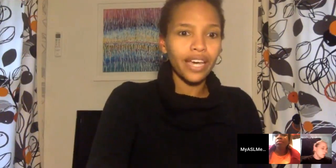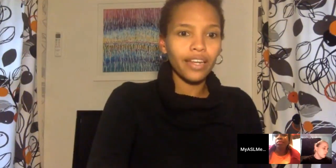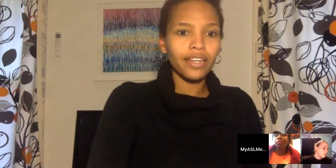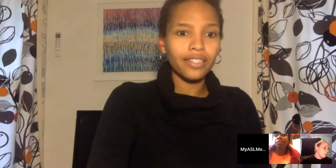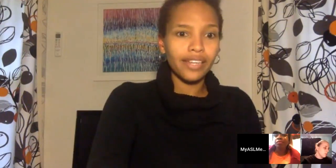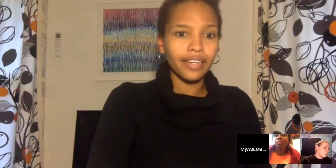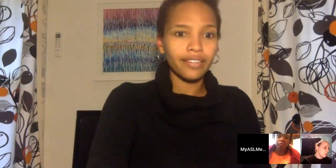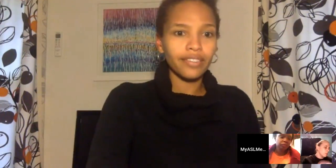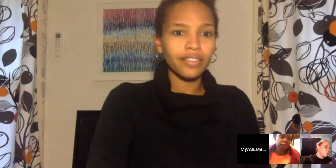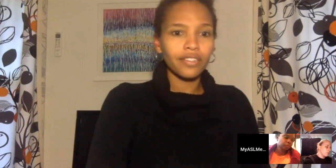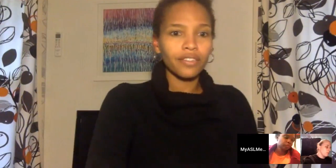10 seconds.